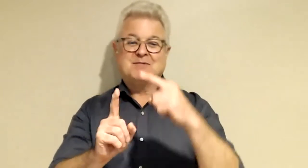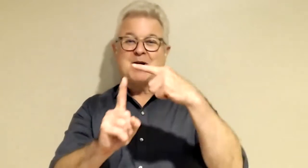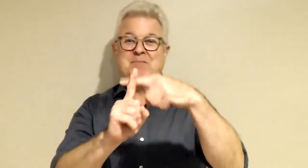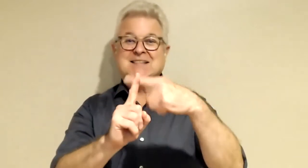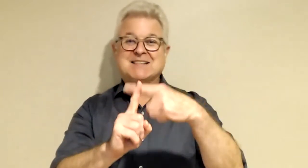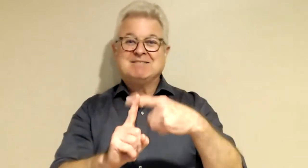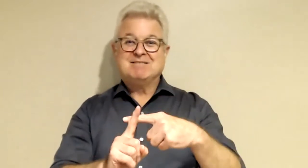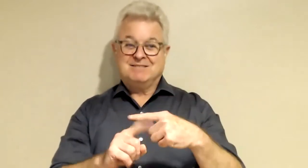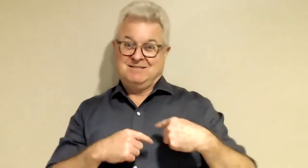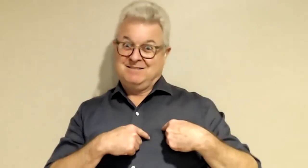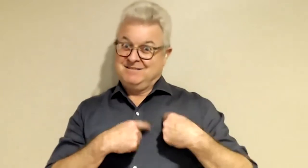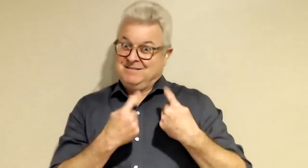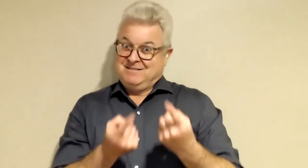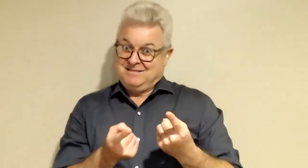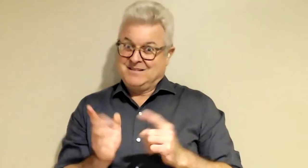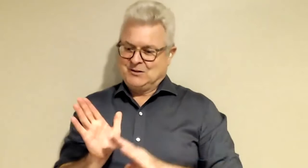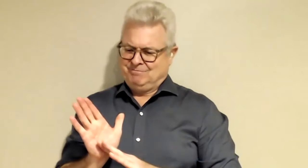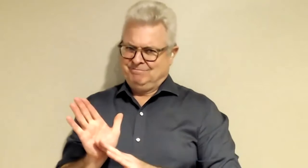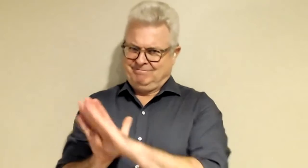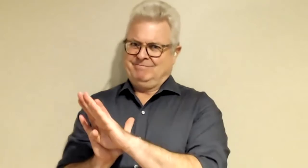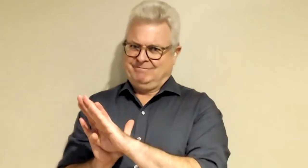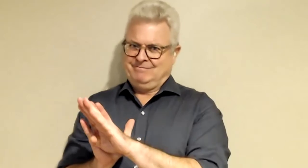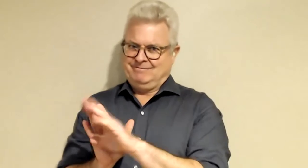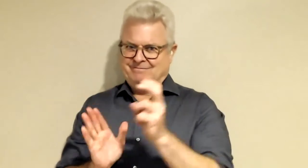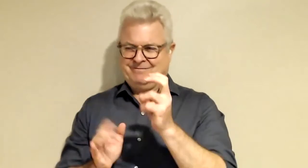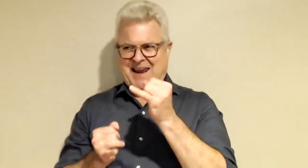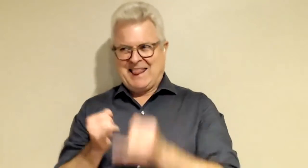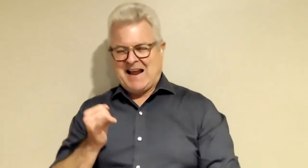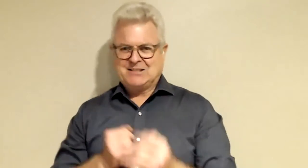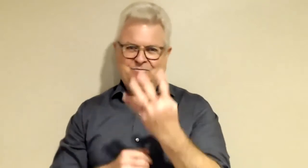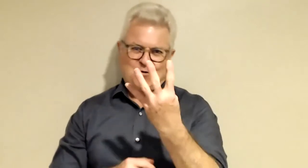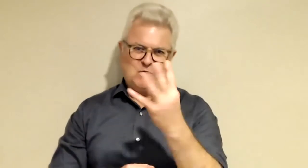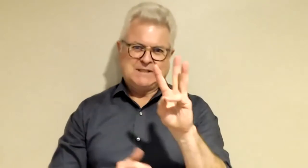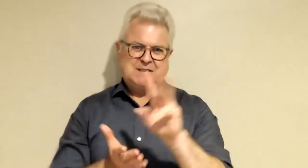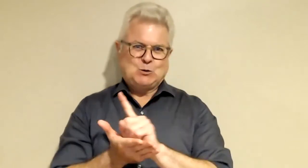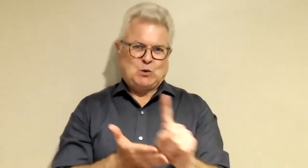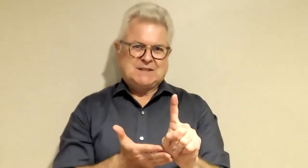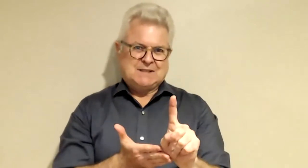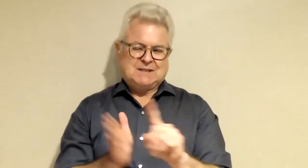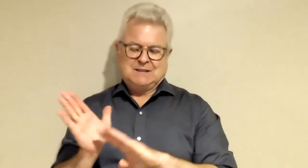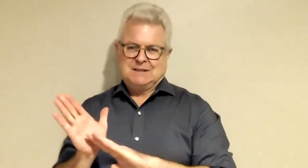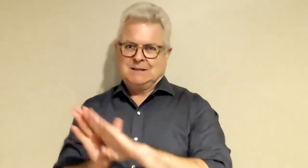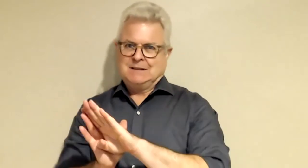the numbers of COVID-19 positive rate has been spiking slightly for the last 4 to 6